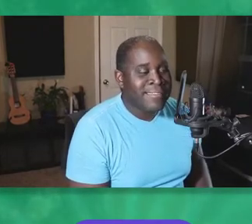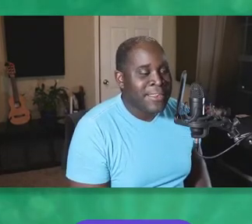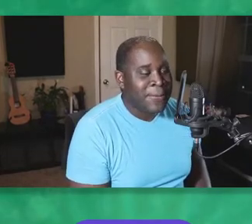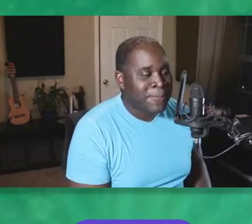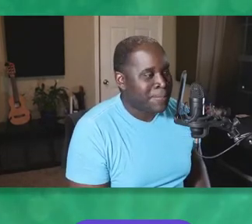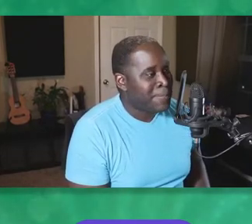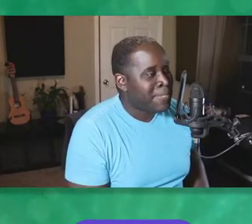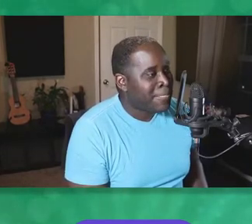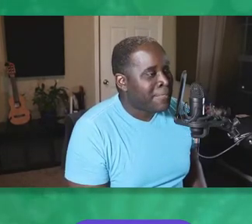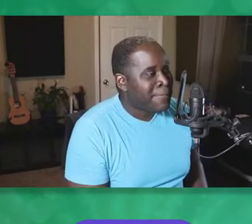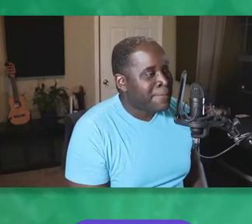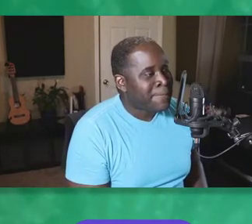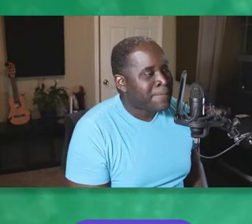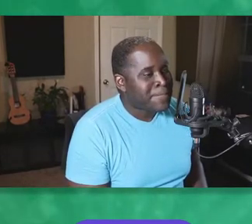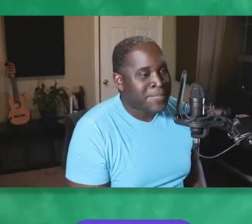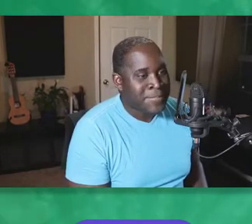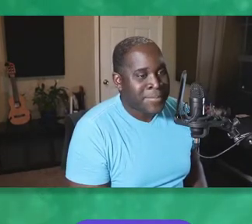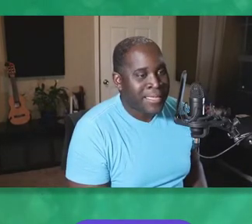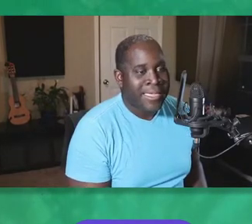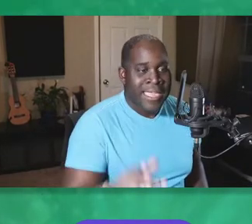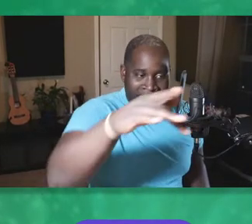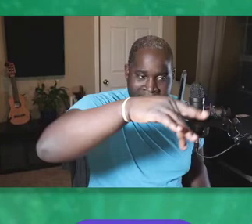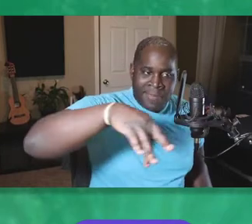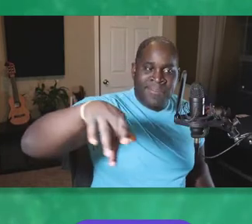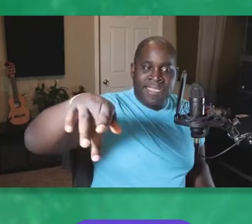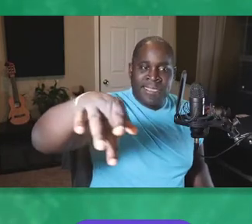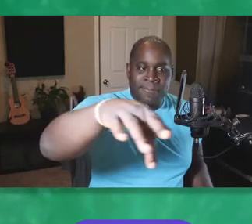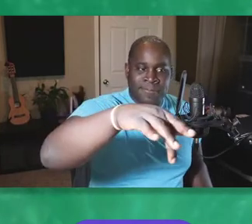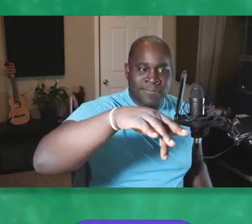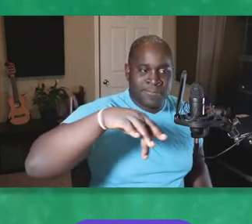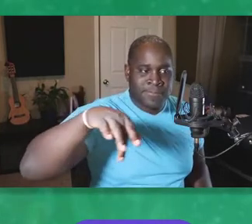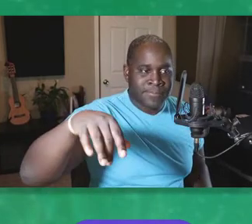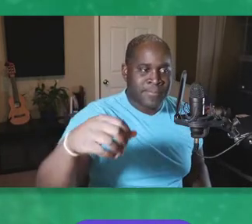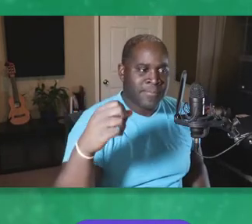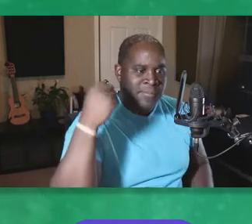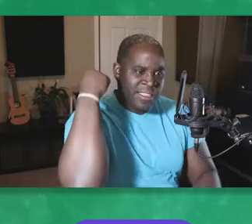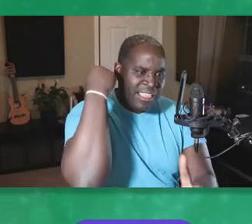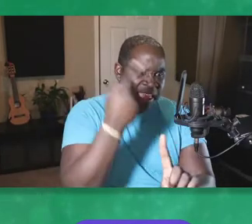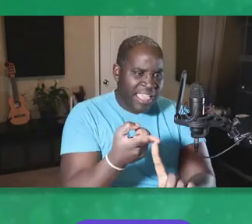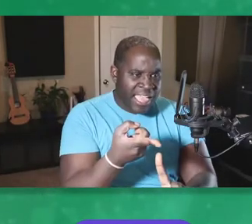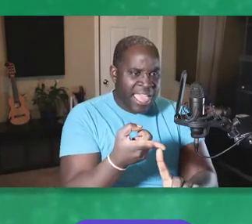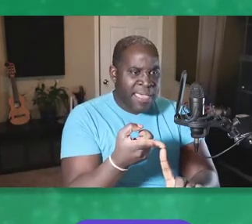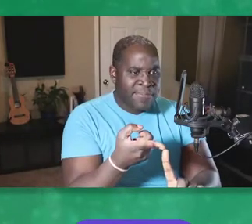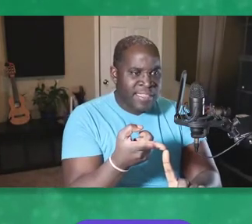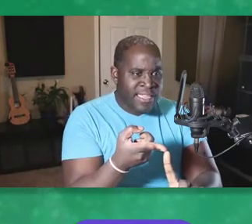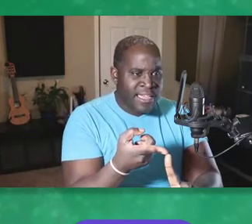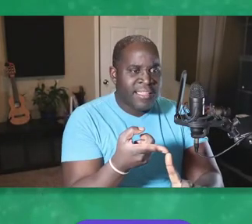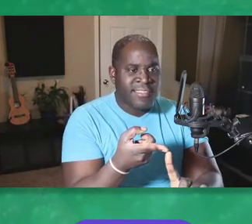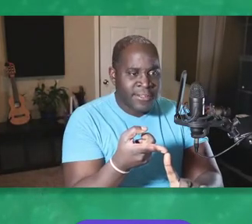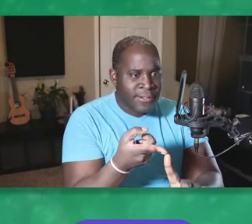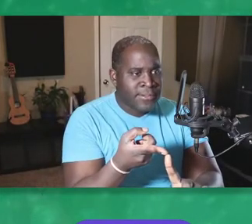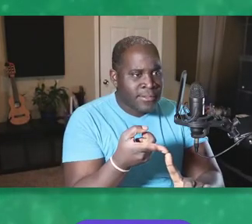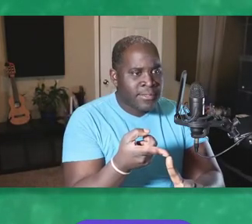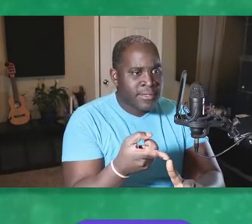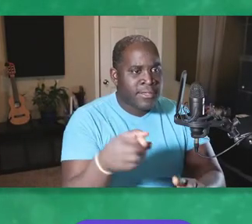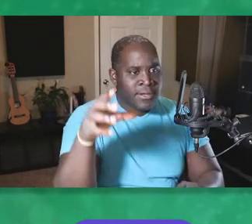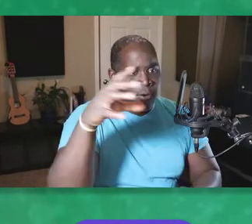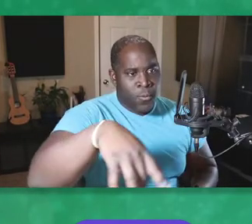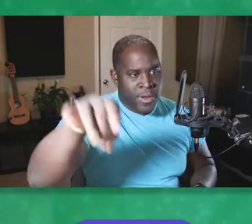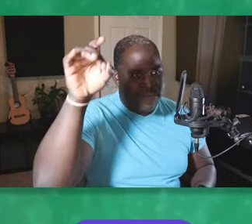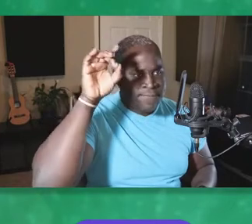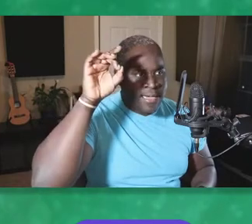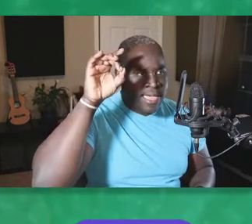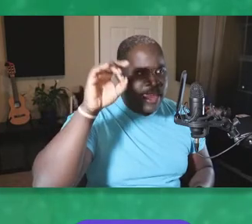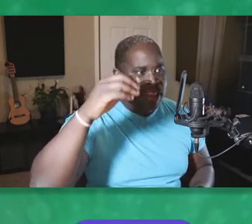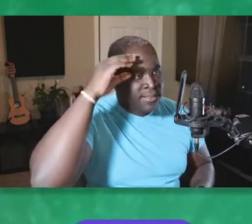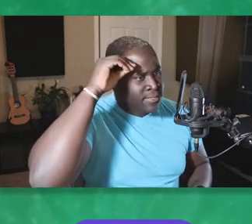Let's continue. The throne empty stays empty until